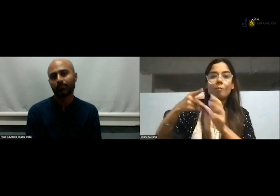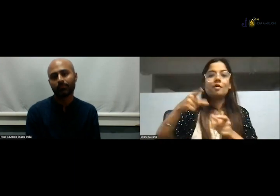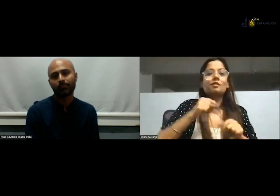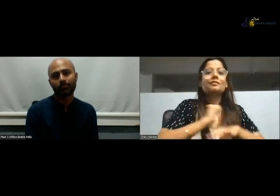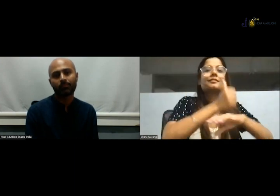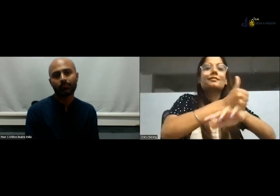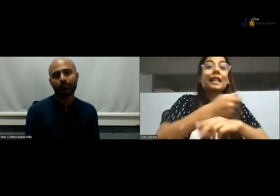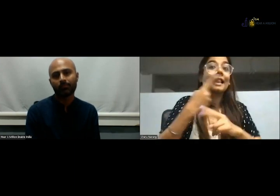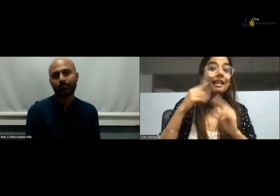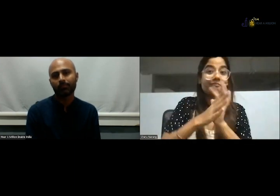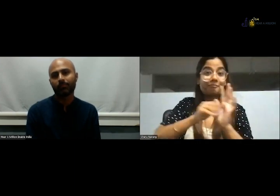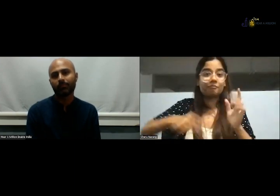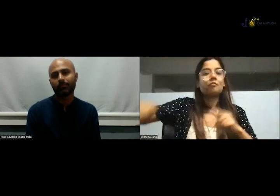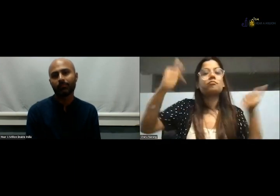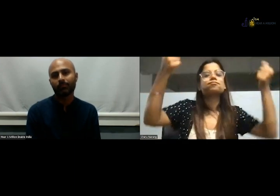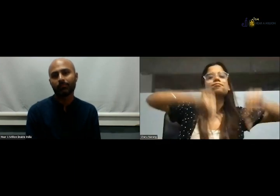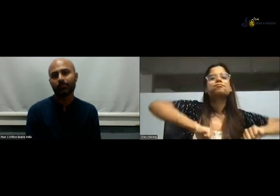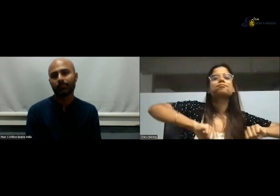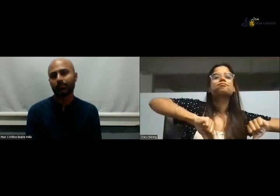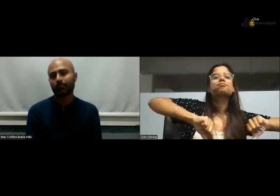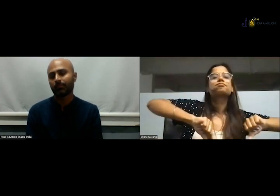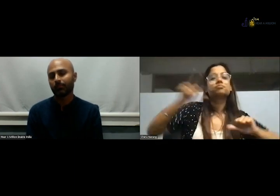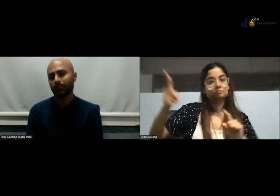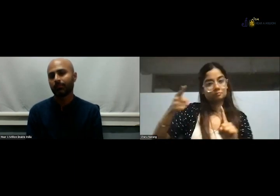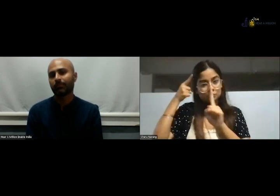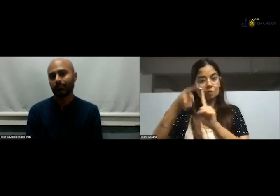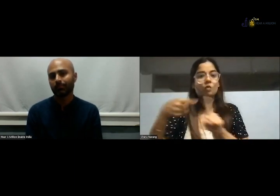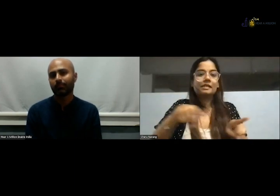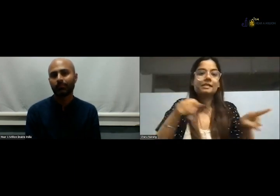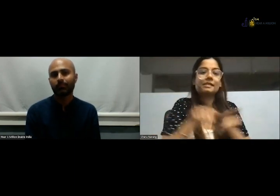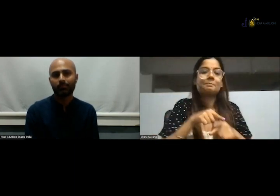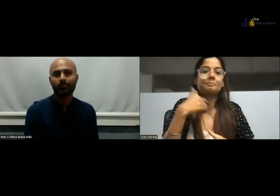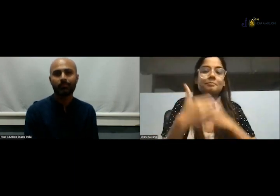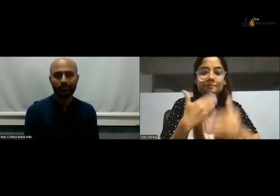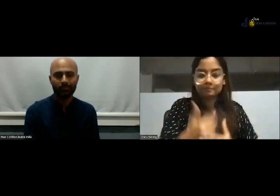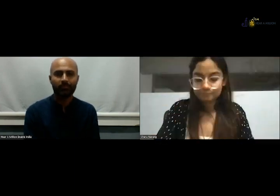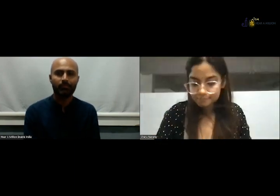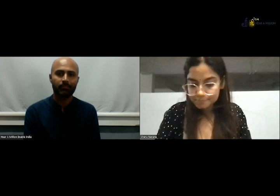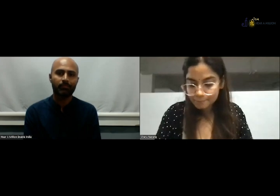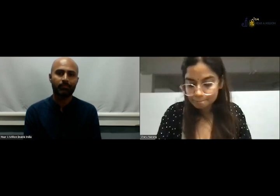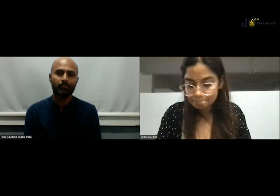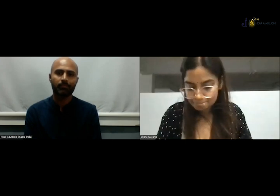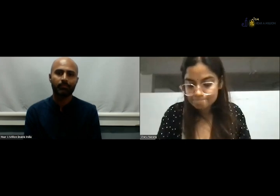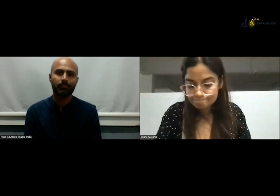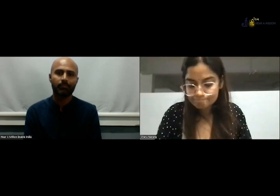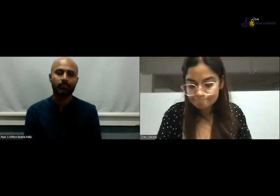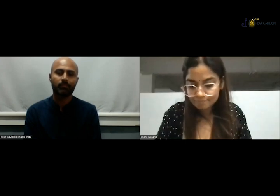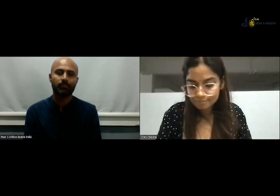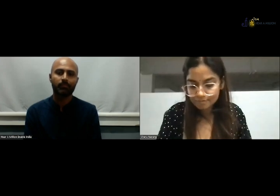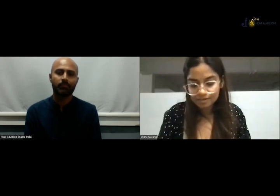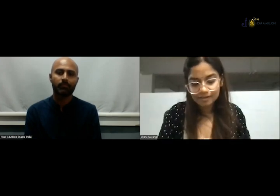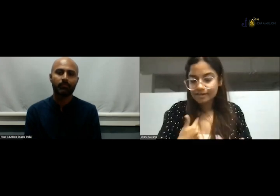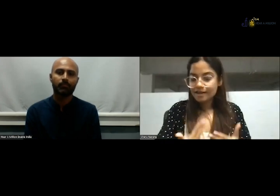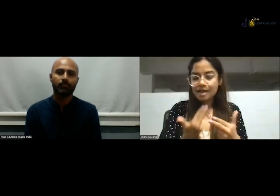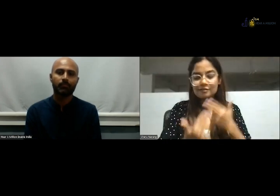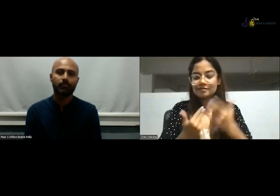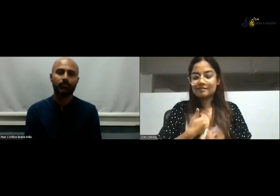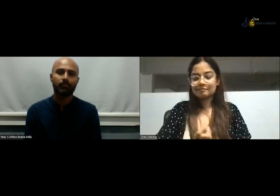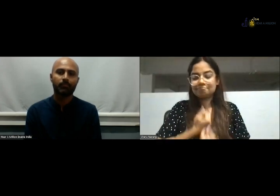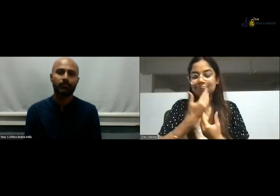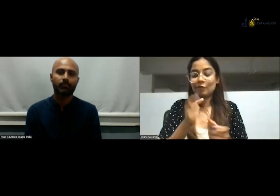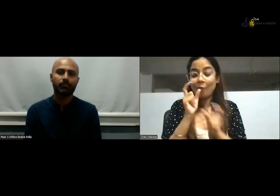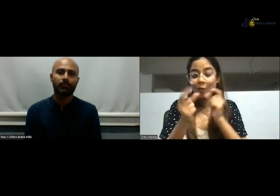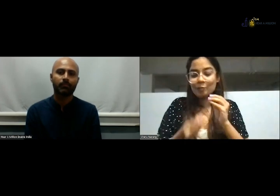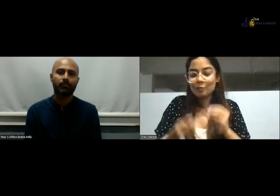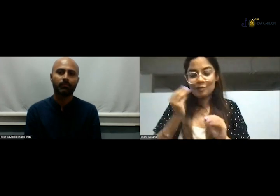her in history, whatever she did for the deaf community, right? Without her, we would never be able to do what we will do